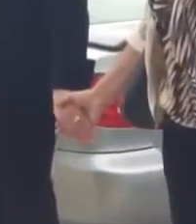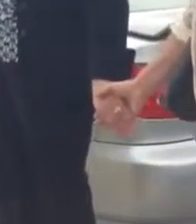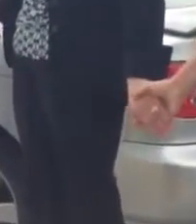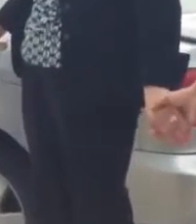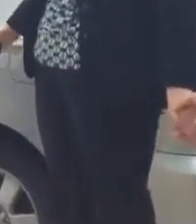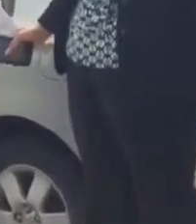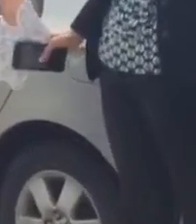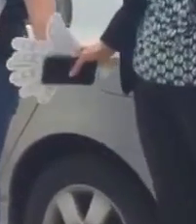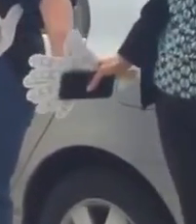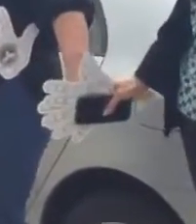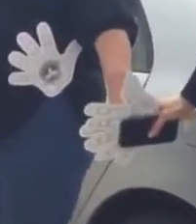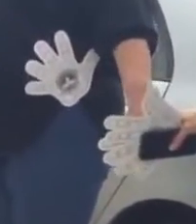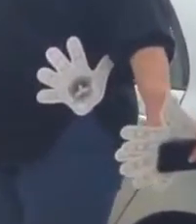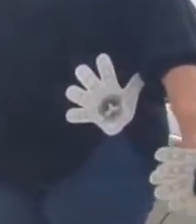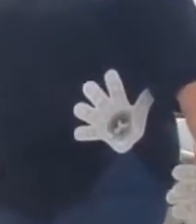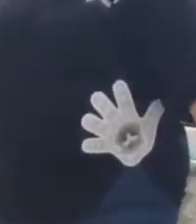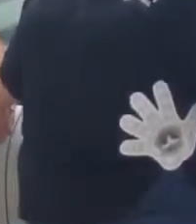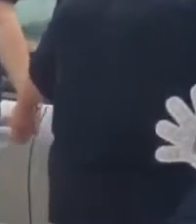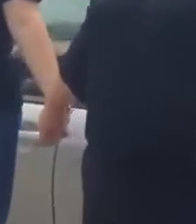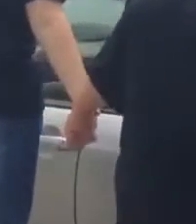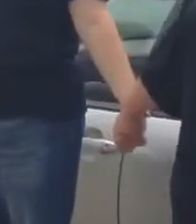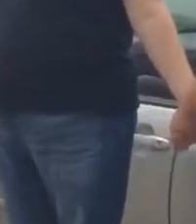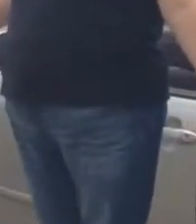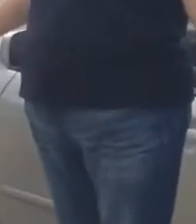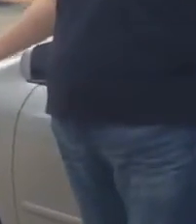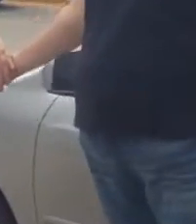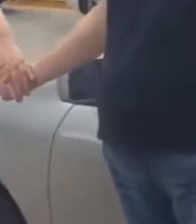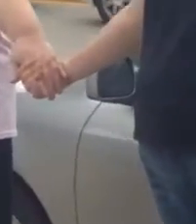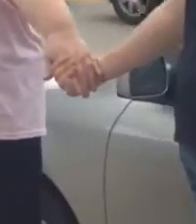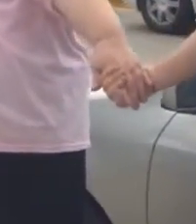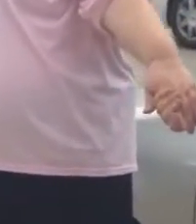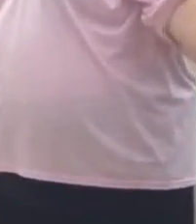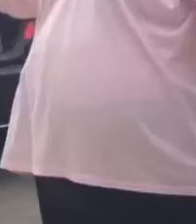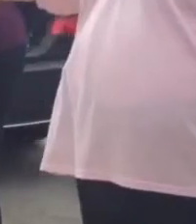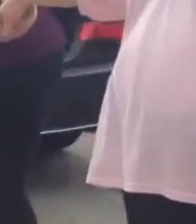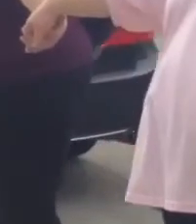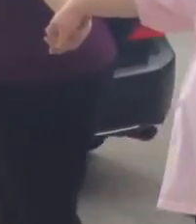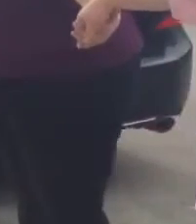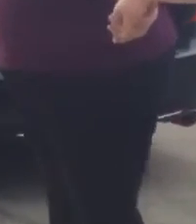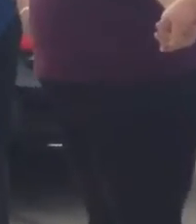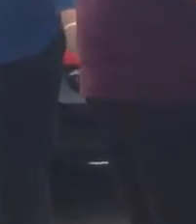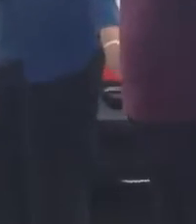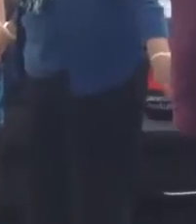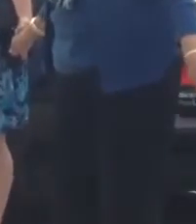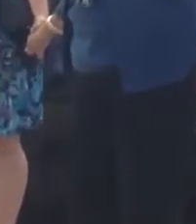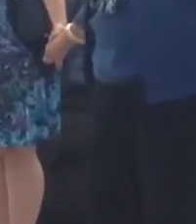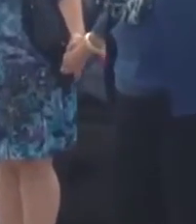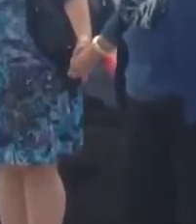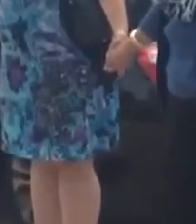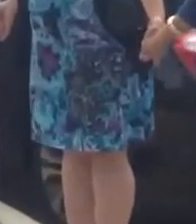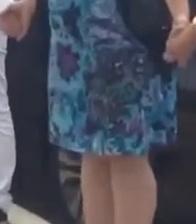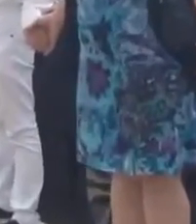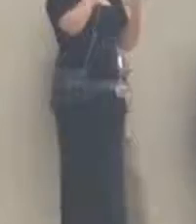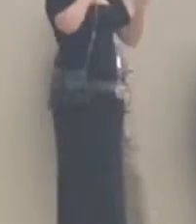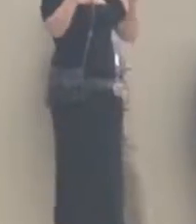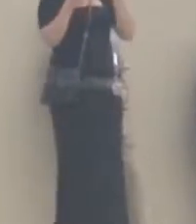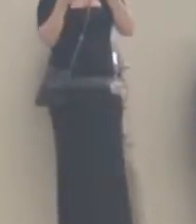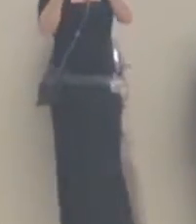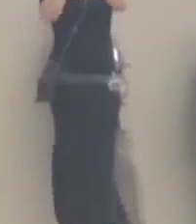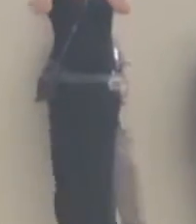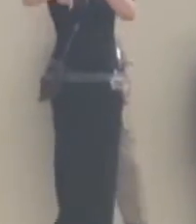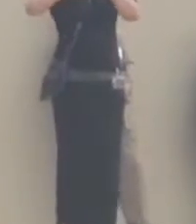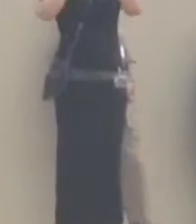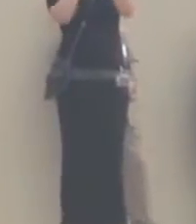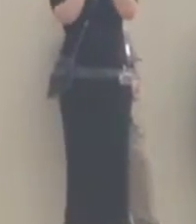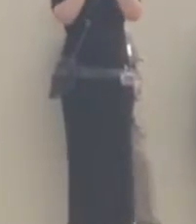results, easier access to public space, independent living, interpreters, more integrated school environments,